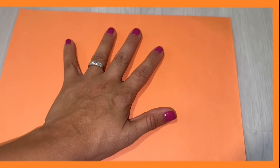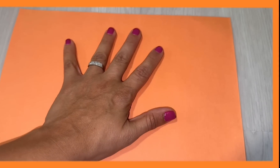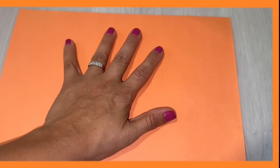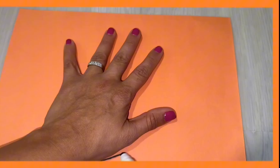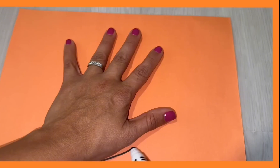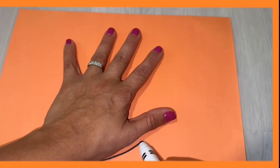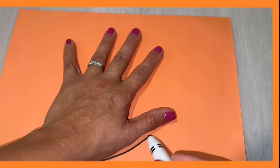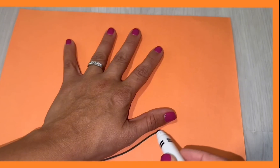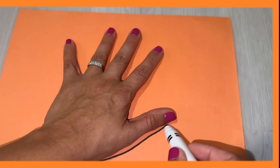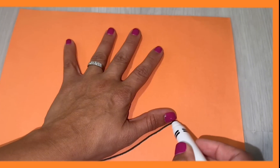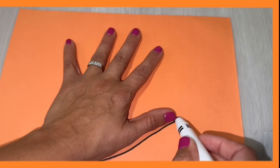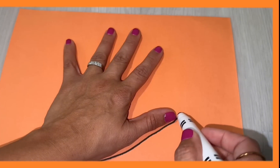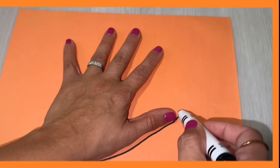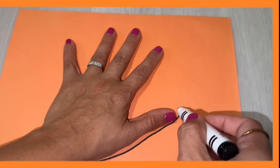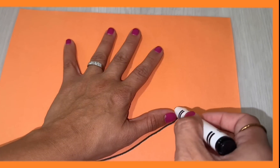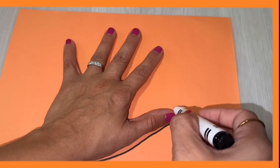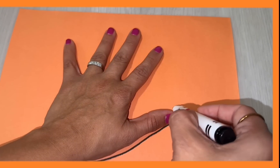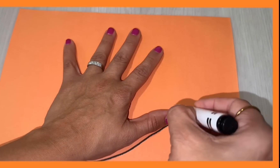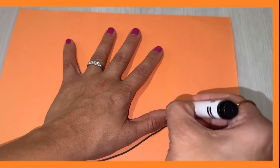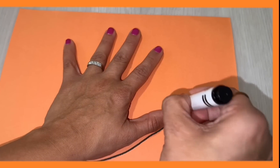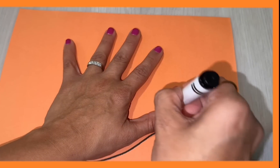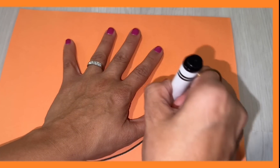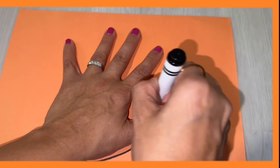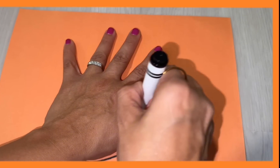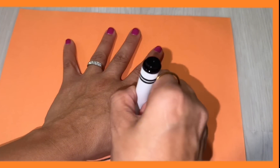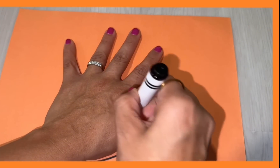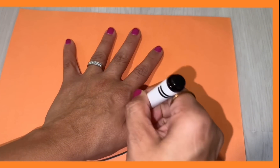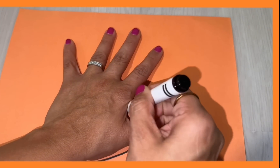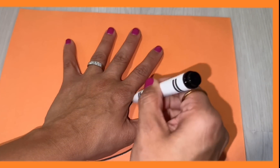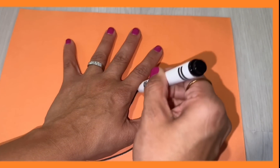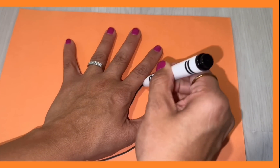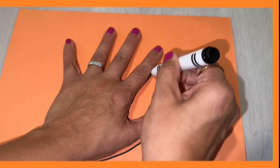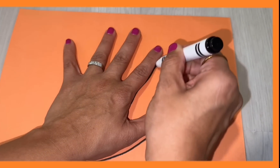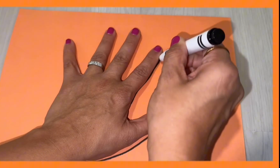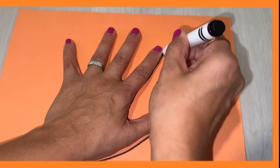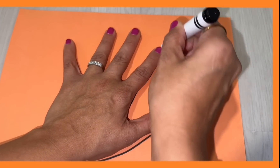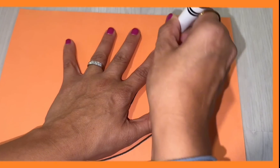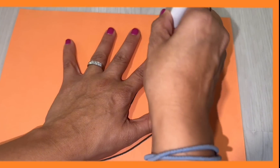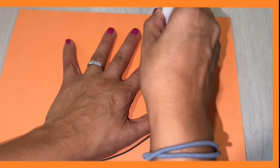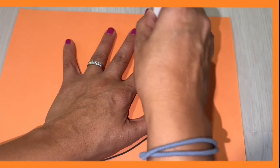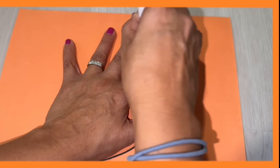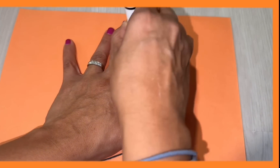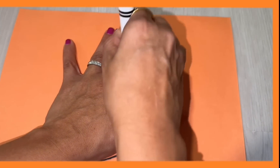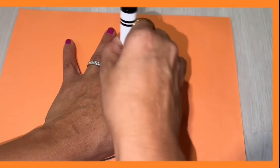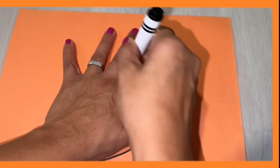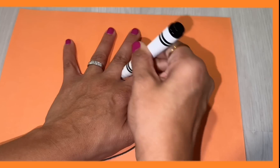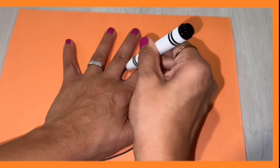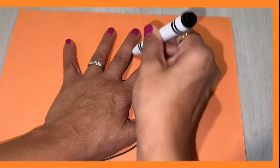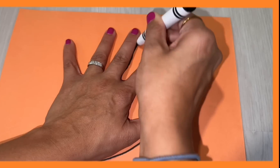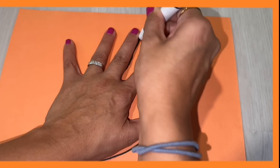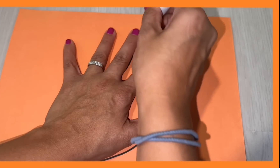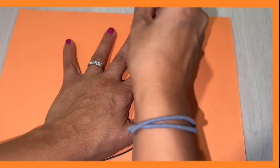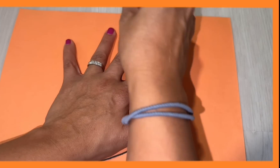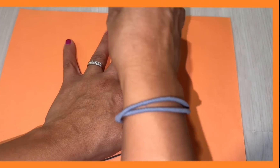to trace our hand with the pencil or a marker. Make sure you go around each